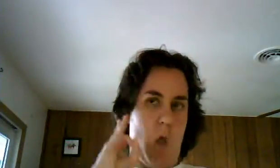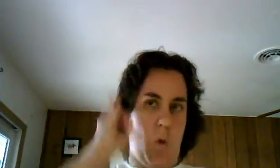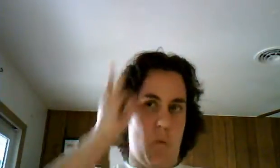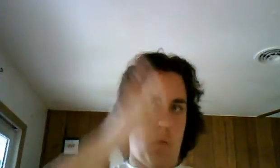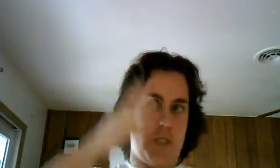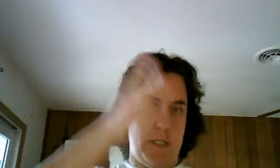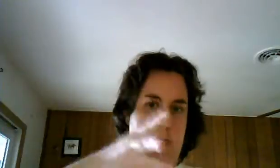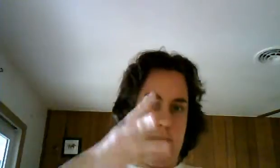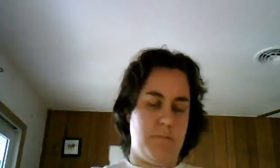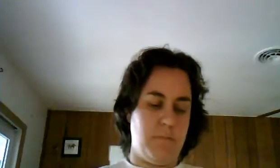Washington.